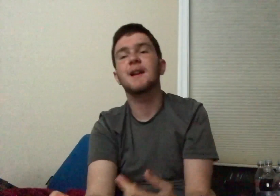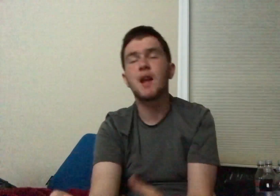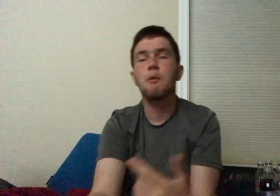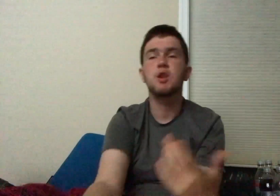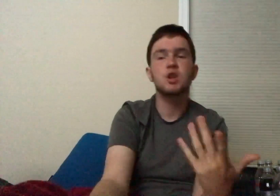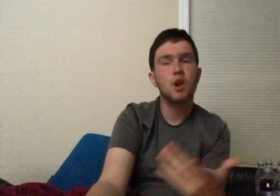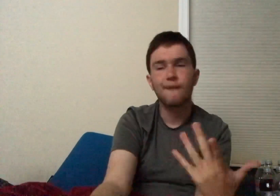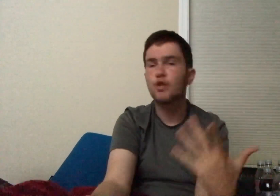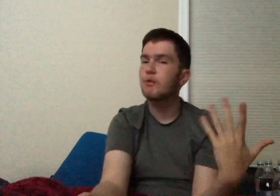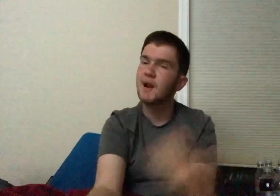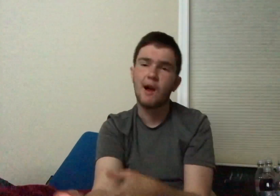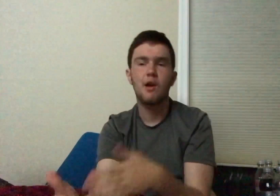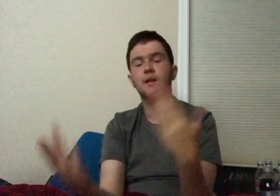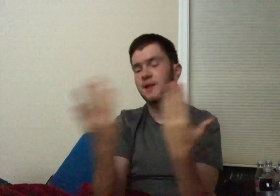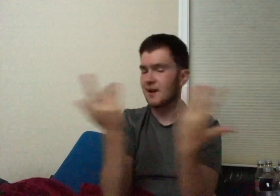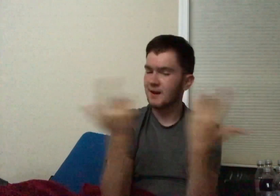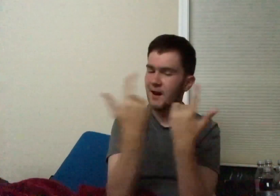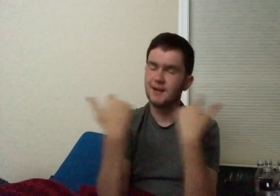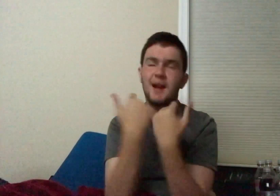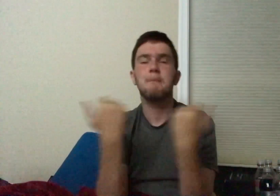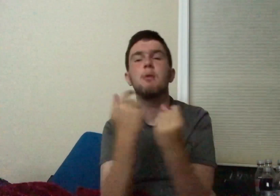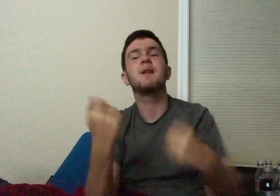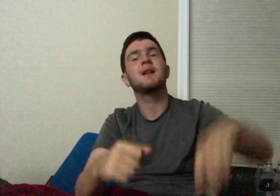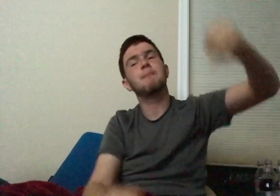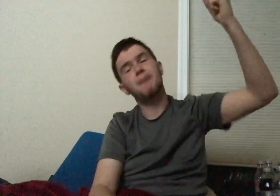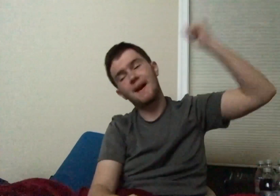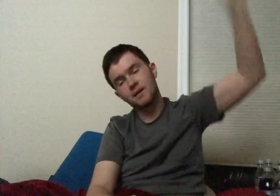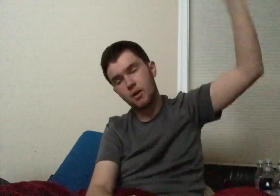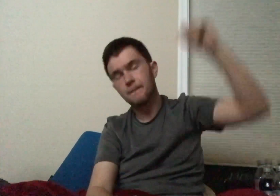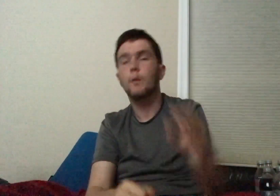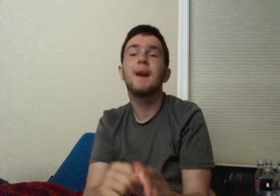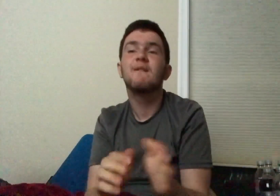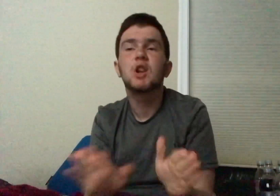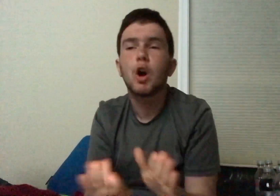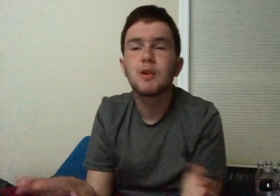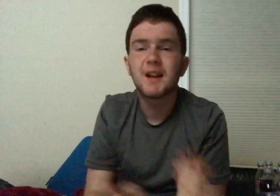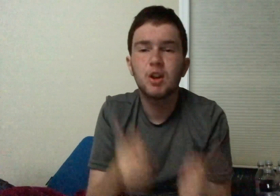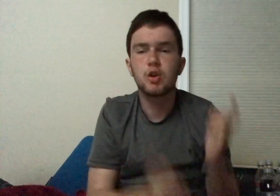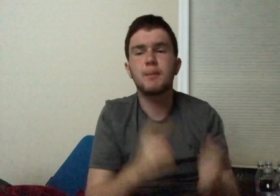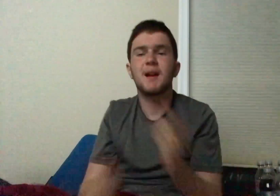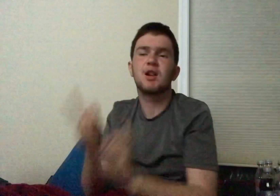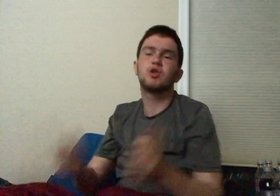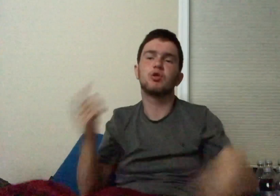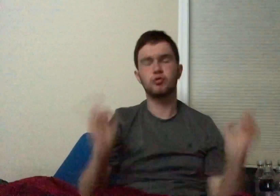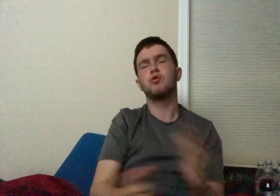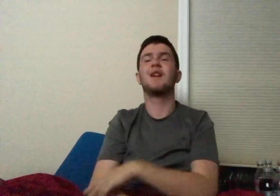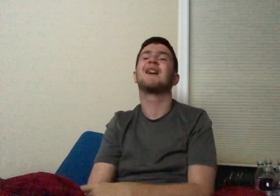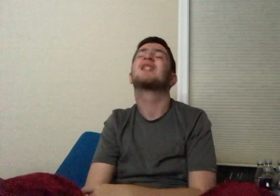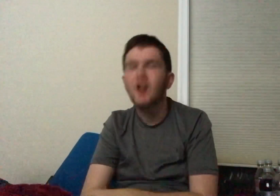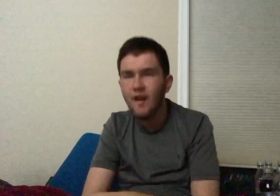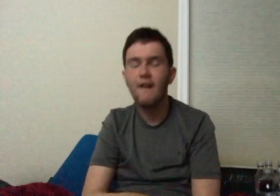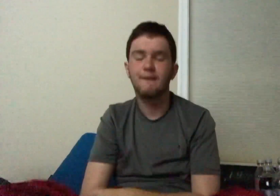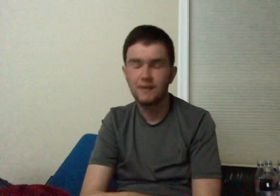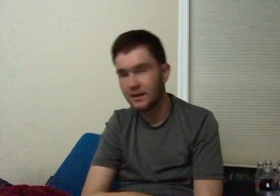hell when you're going through it all. Get knocked down, but we get back up. Whatever don't kill you makes you tough,